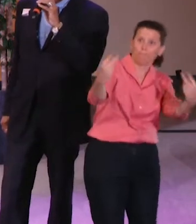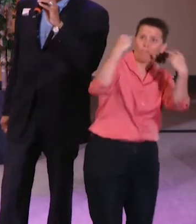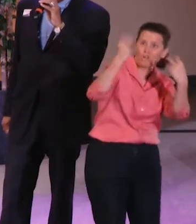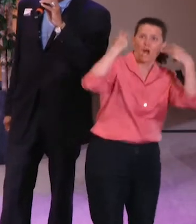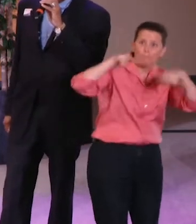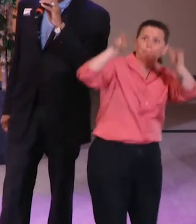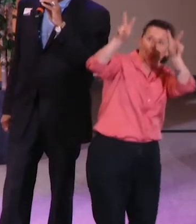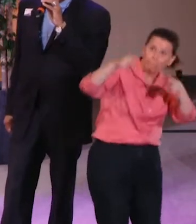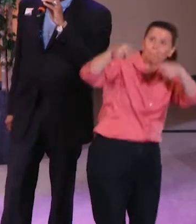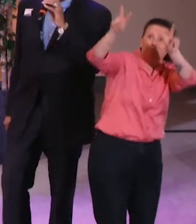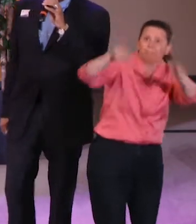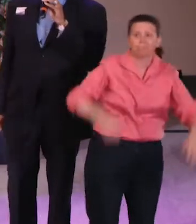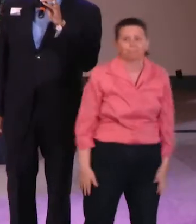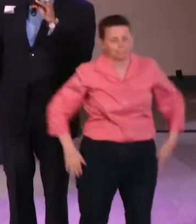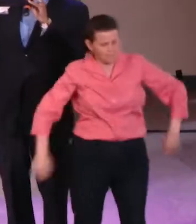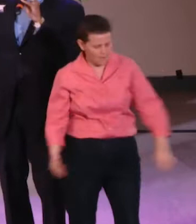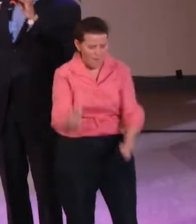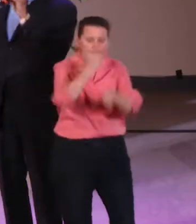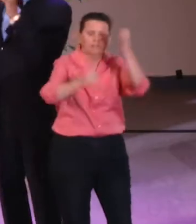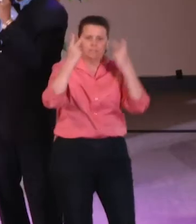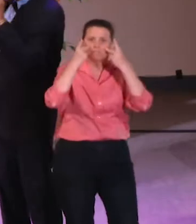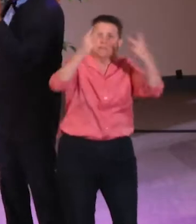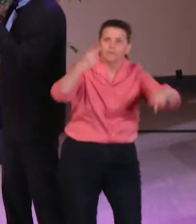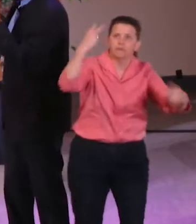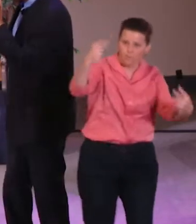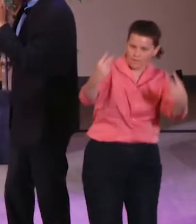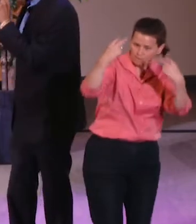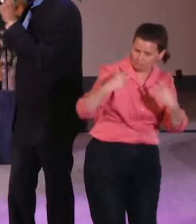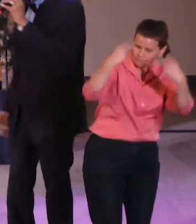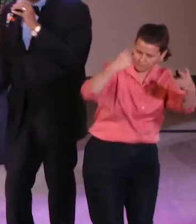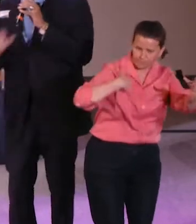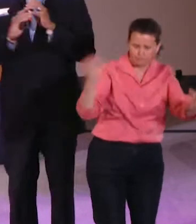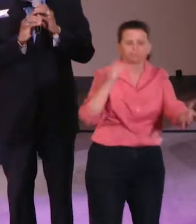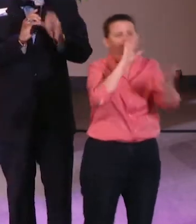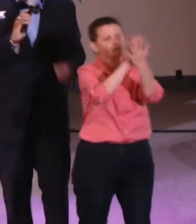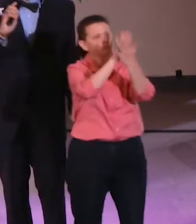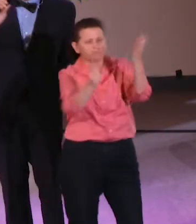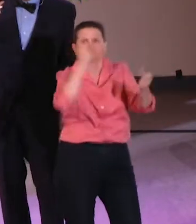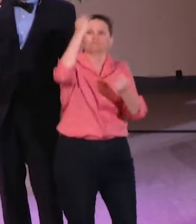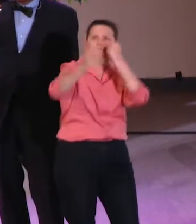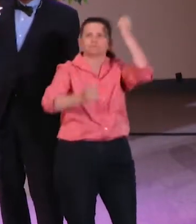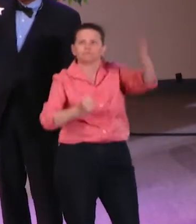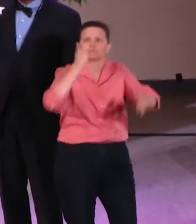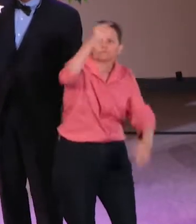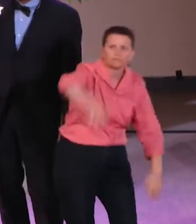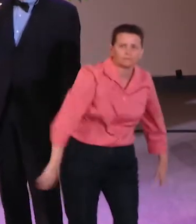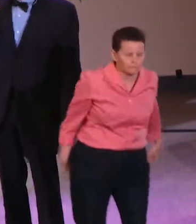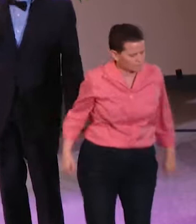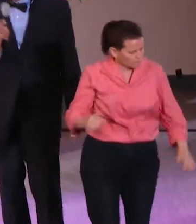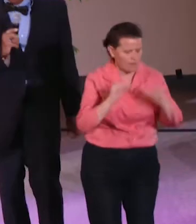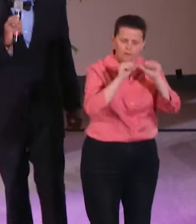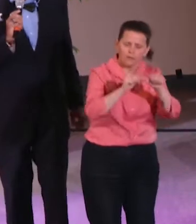up, look up. Every time you look up, you gon' see me praying. Every time you look up, you gon' see me